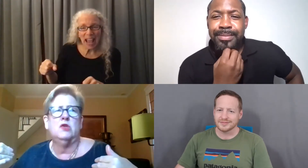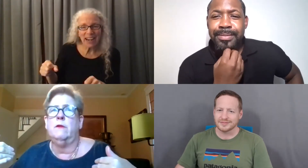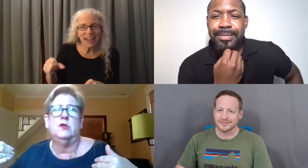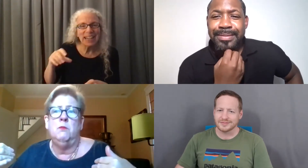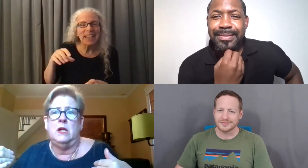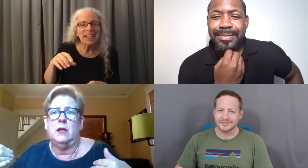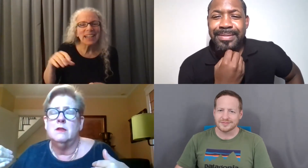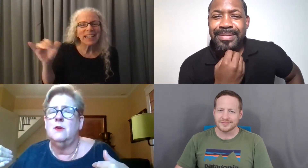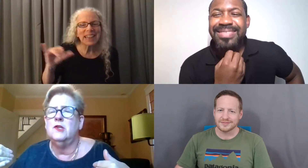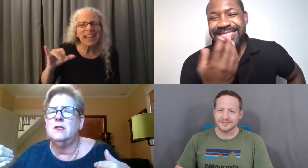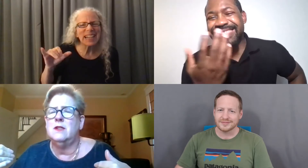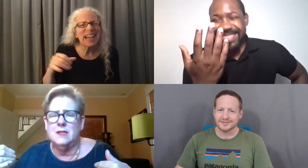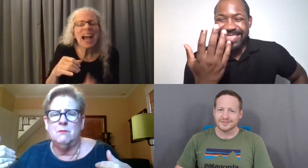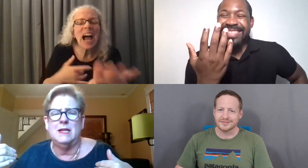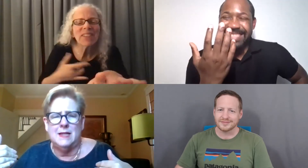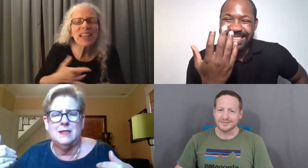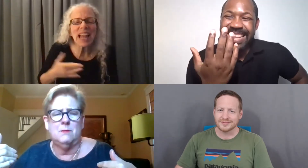sort of Zoom meeting. So it just doesn't make sense to me.